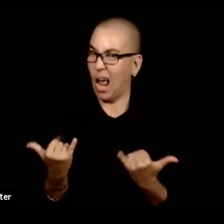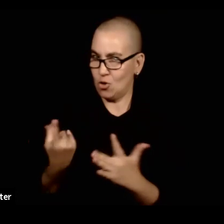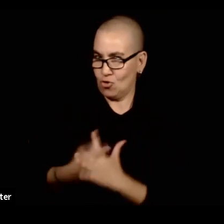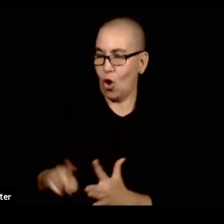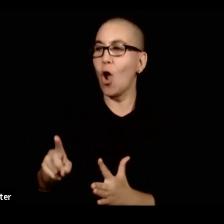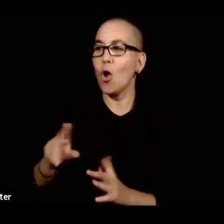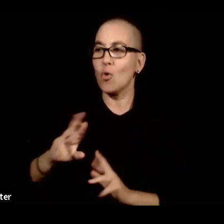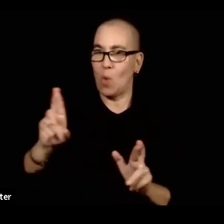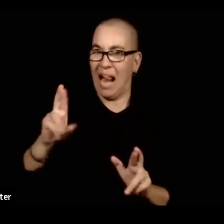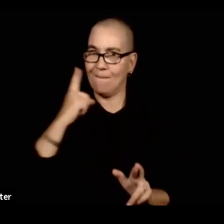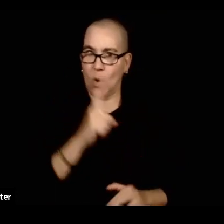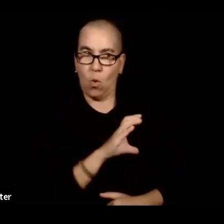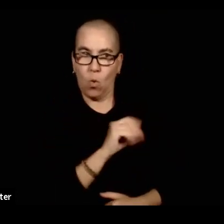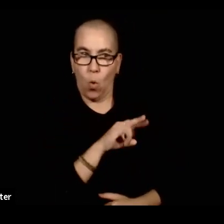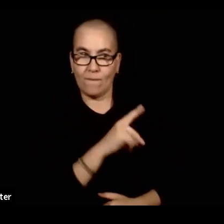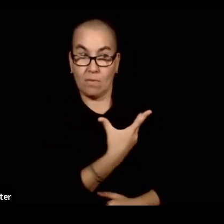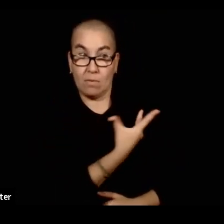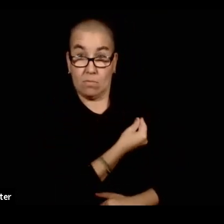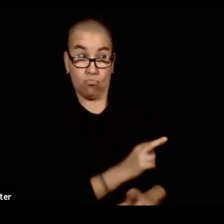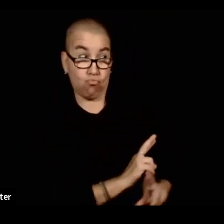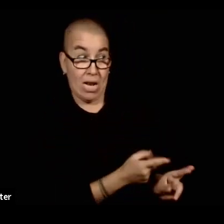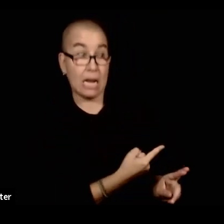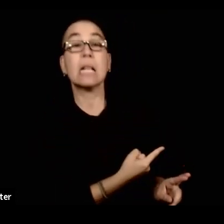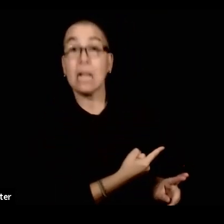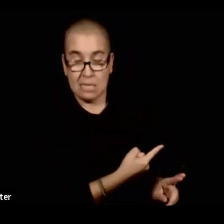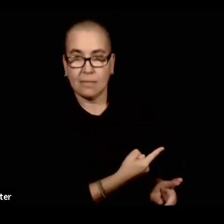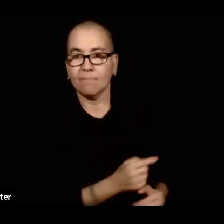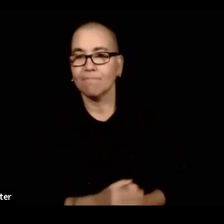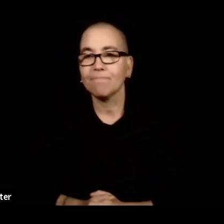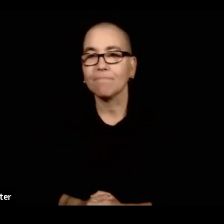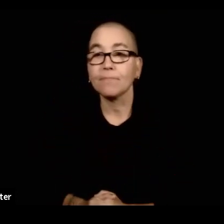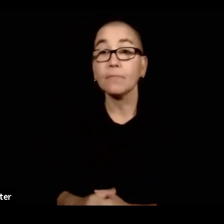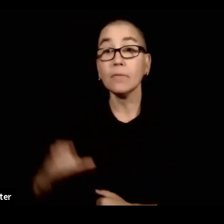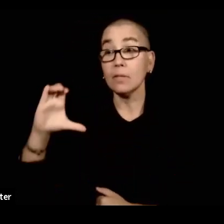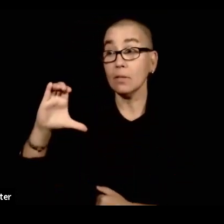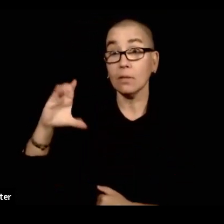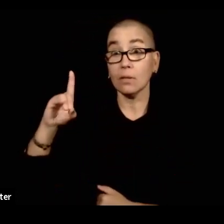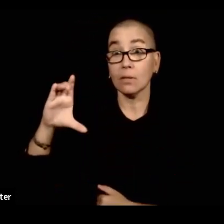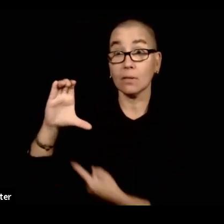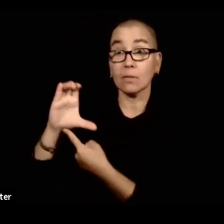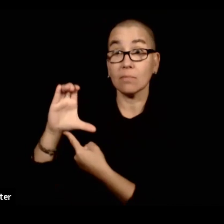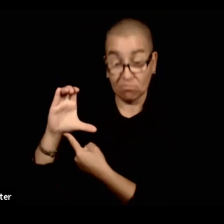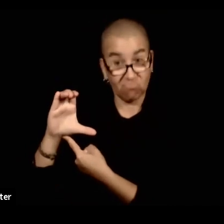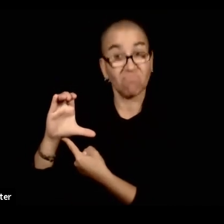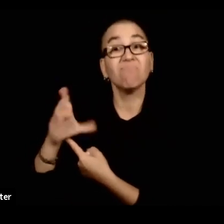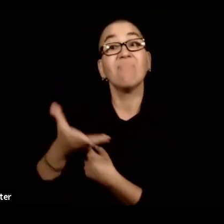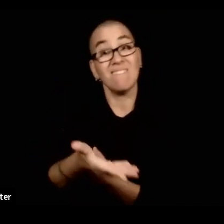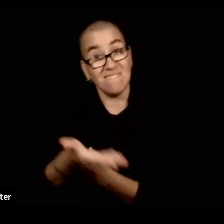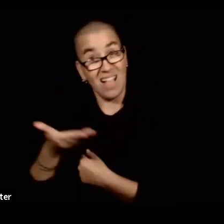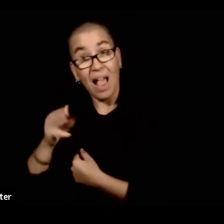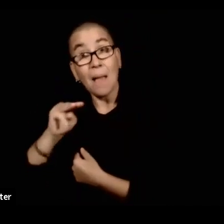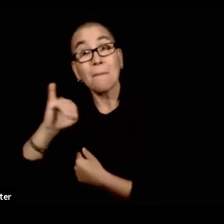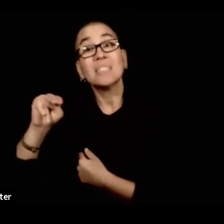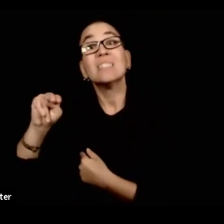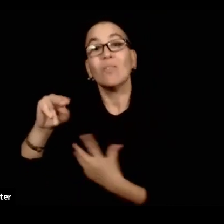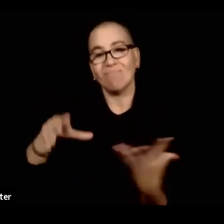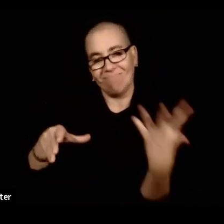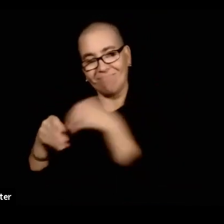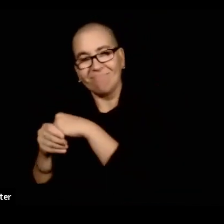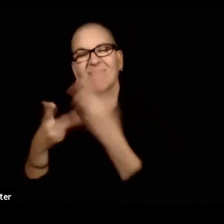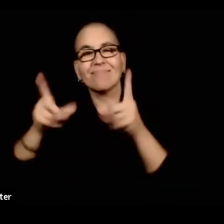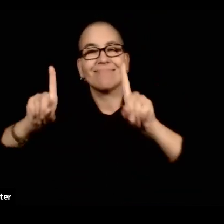the CDC has invited Minnesota to be part of a pilot group that will be looking